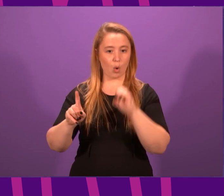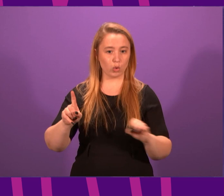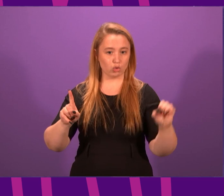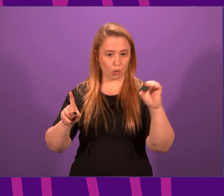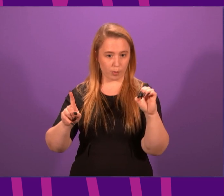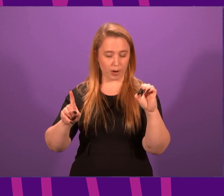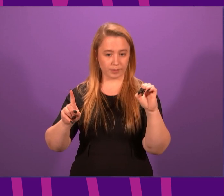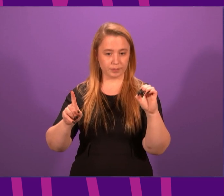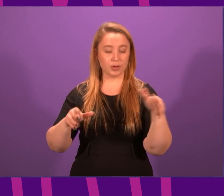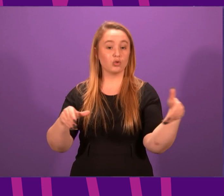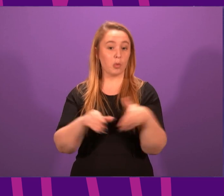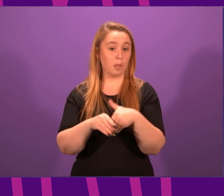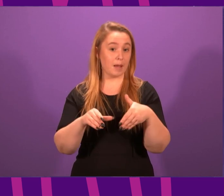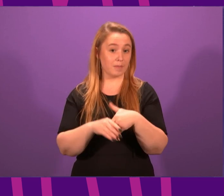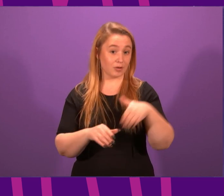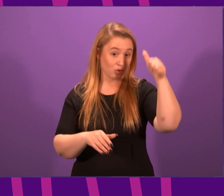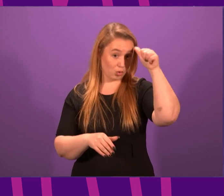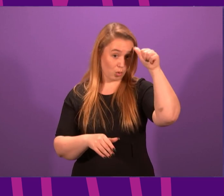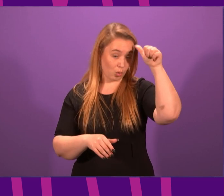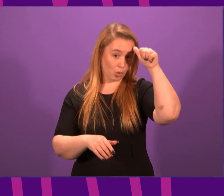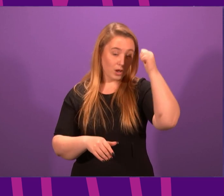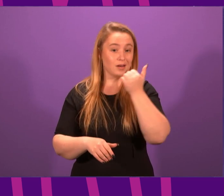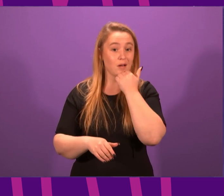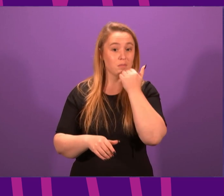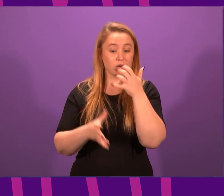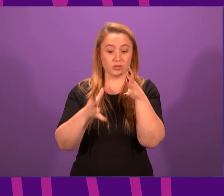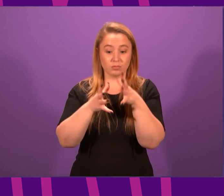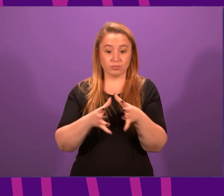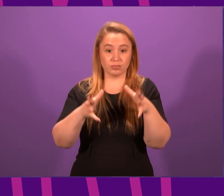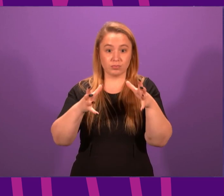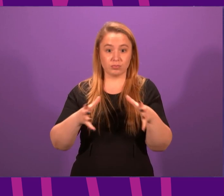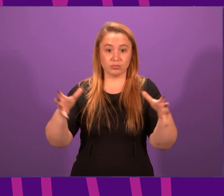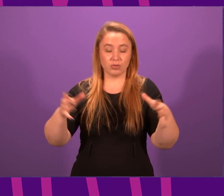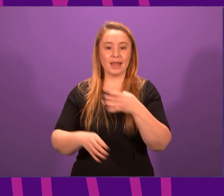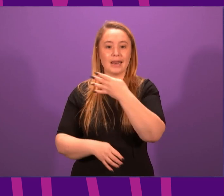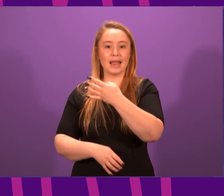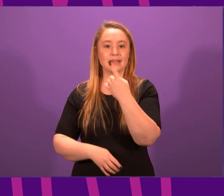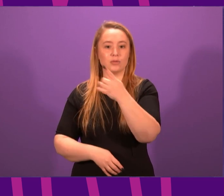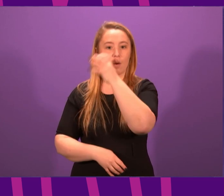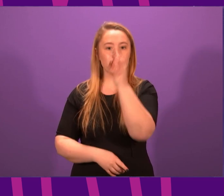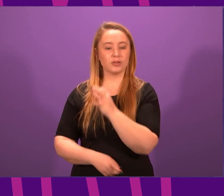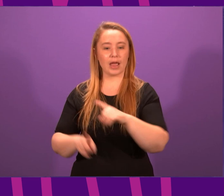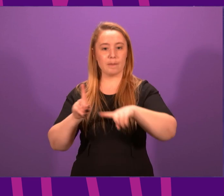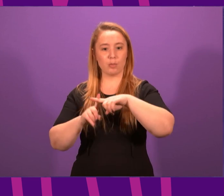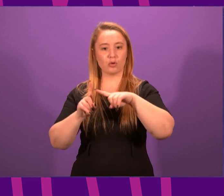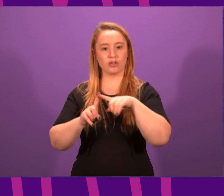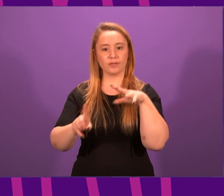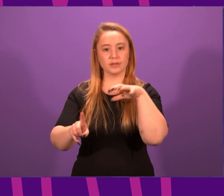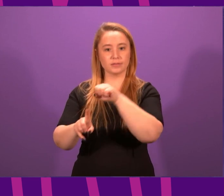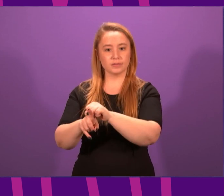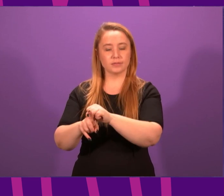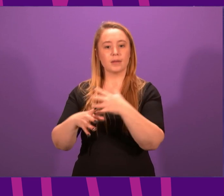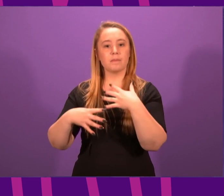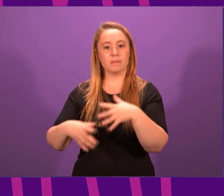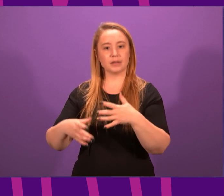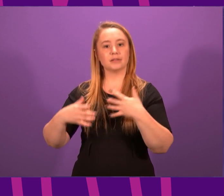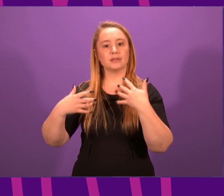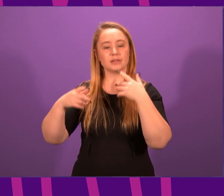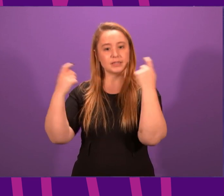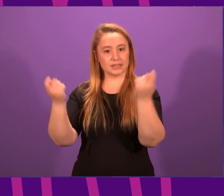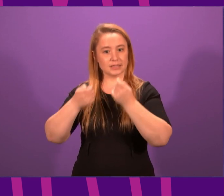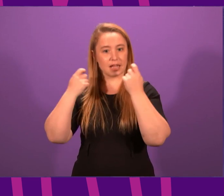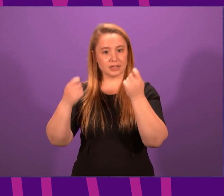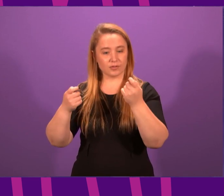when members will know case numbers were rising, 91% of positive cases were successfully completed